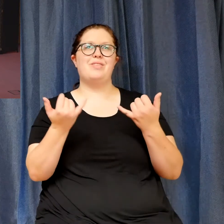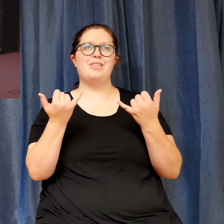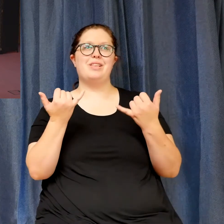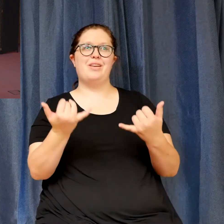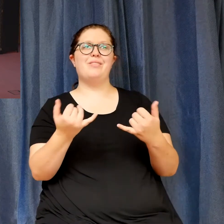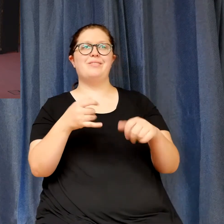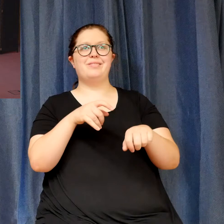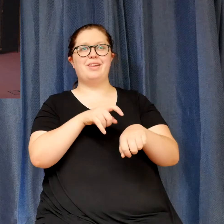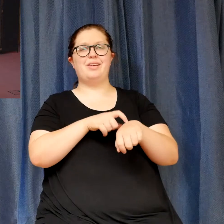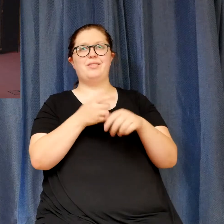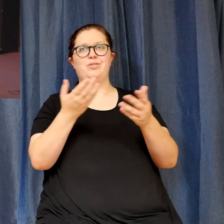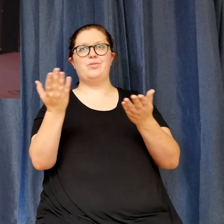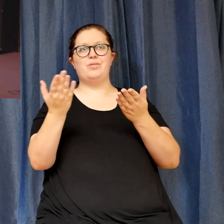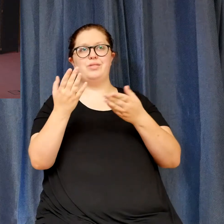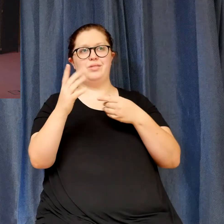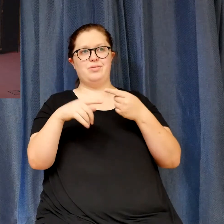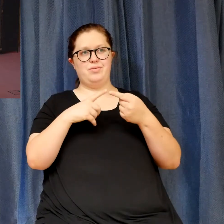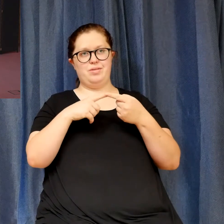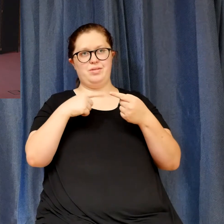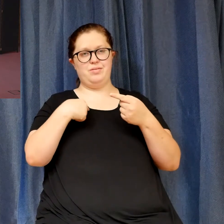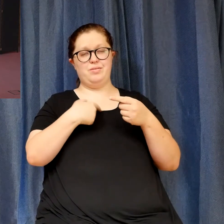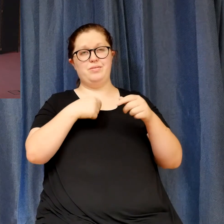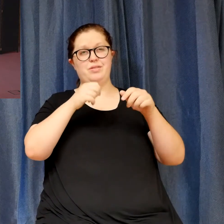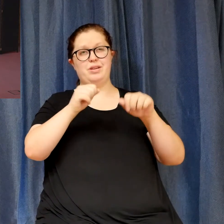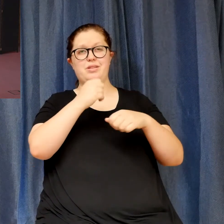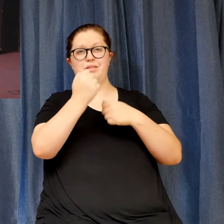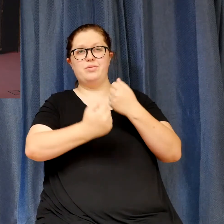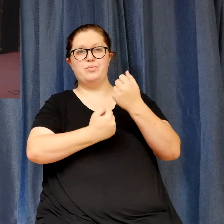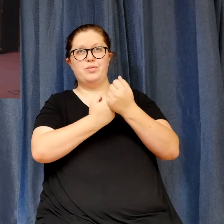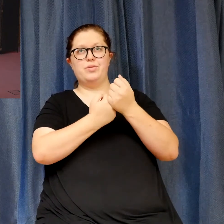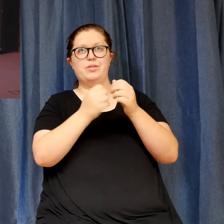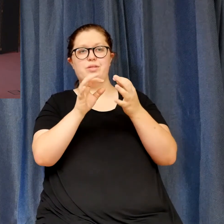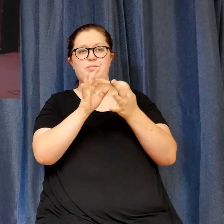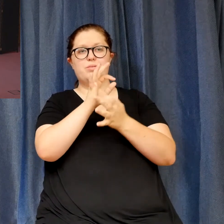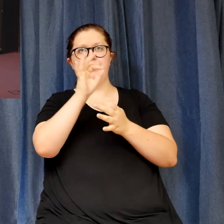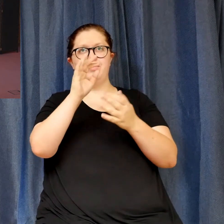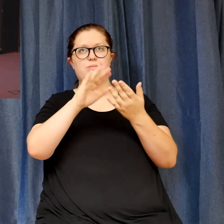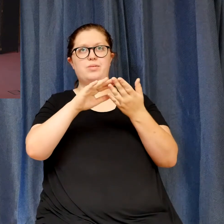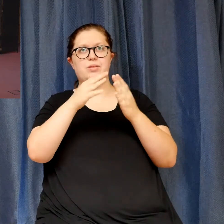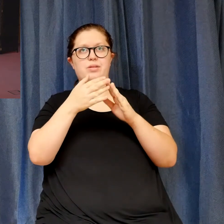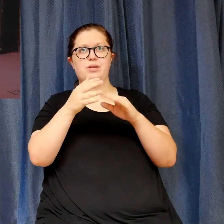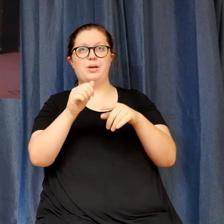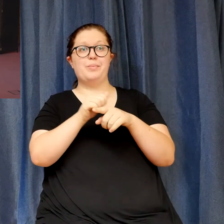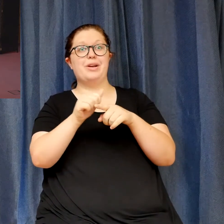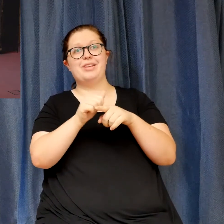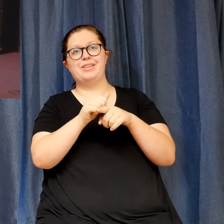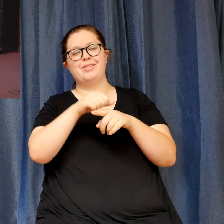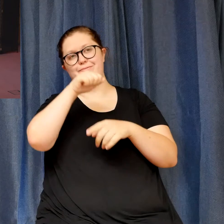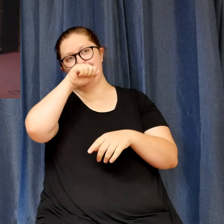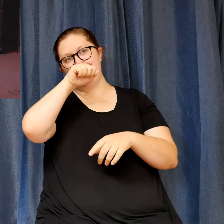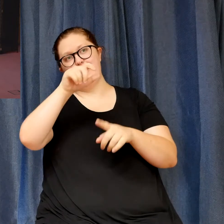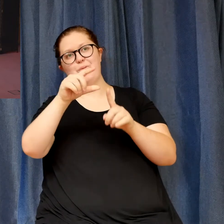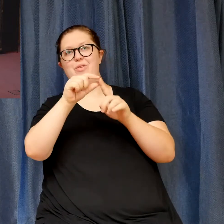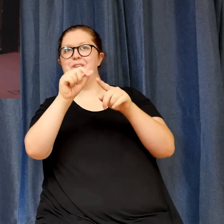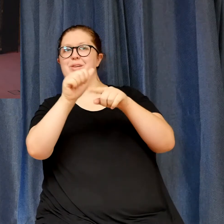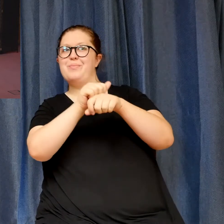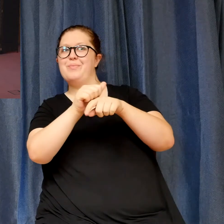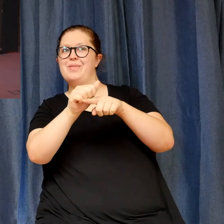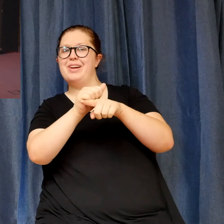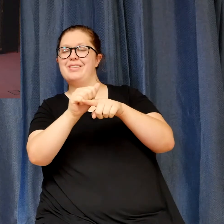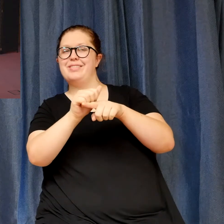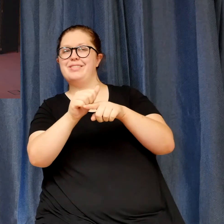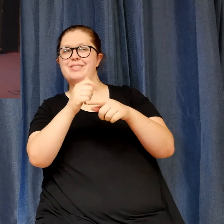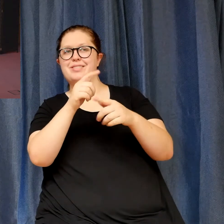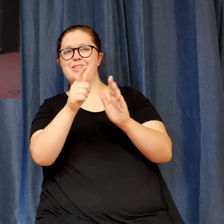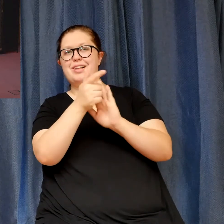Yeah. So now is the time in our service when we get to support our spiritual community and practice. I love that word, practice,